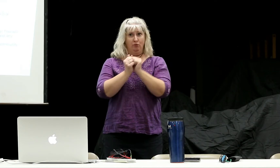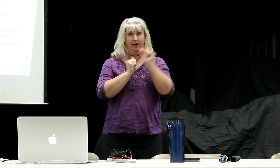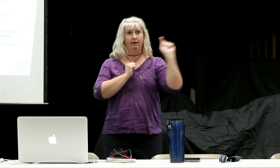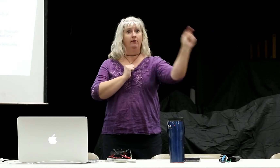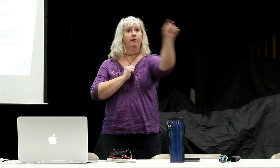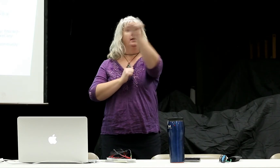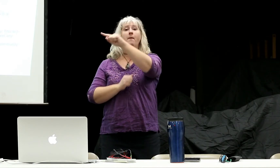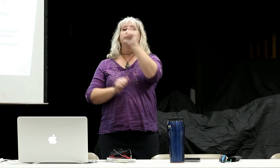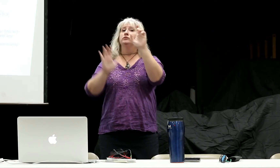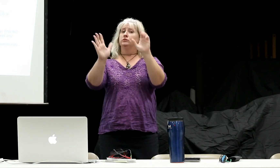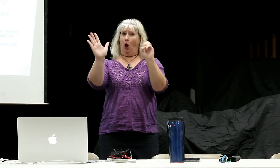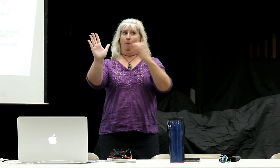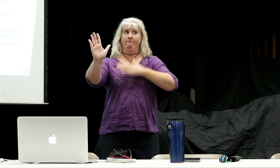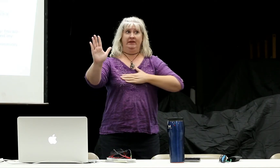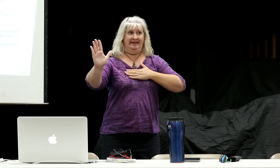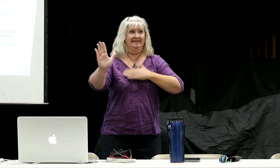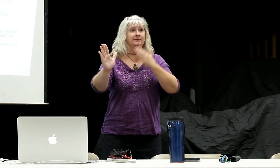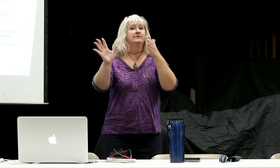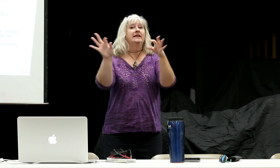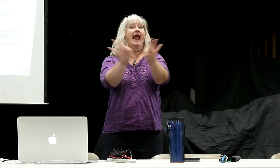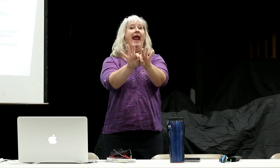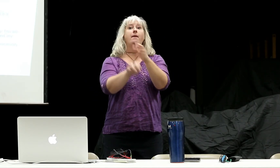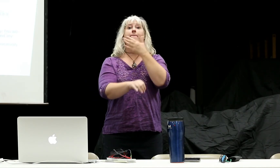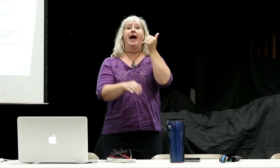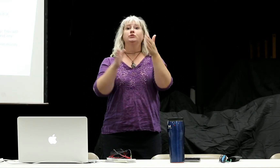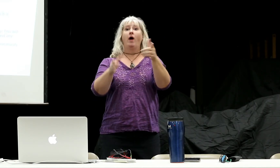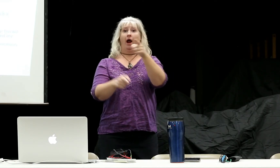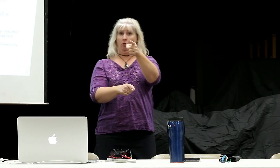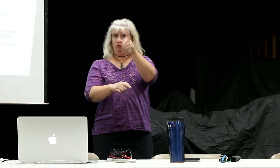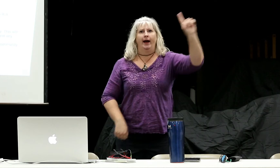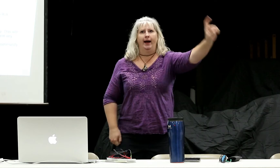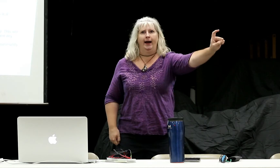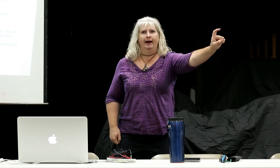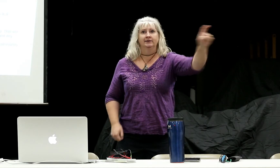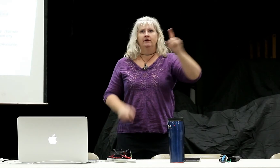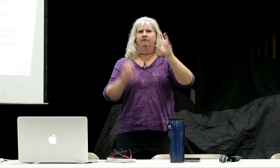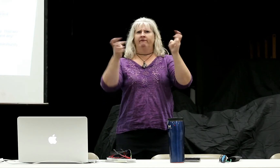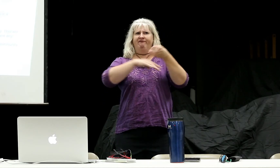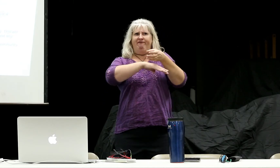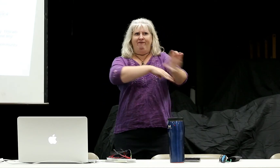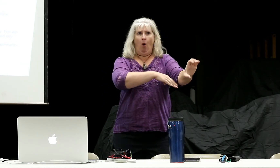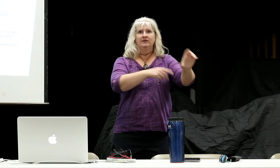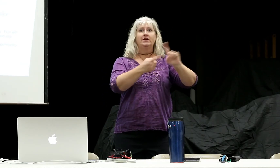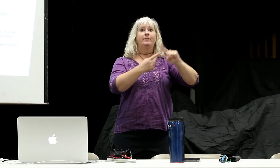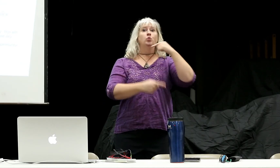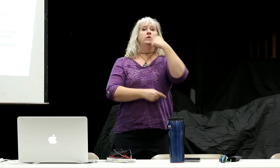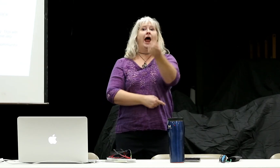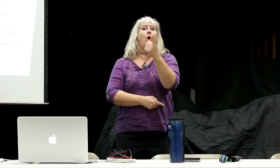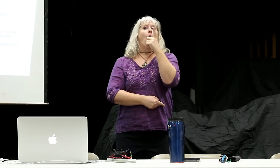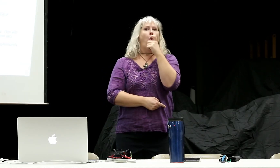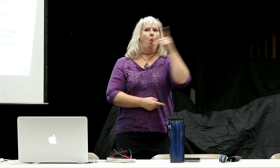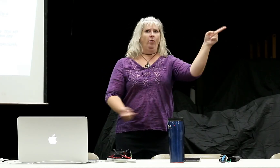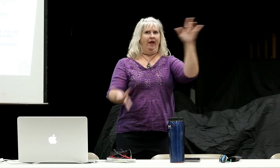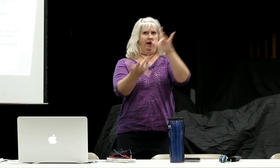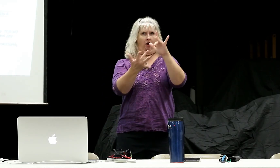an interpreter in person wasn't going to be available, so we had to reschedule the meeting out.